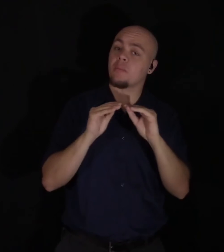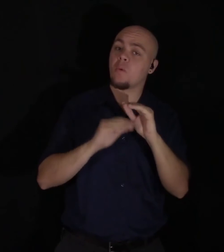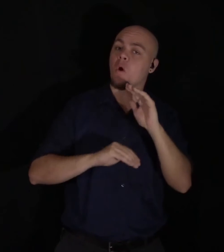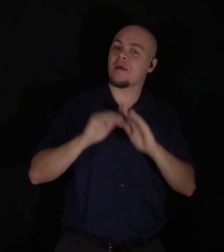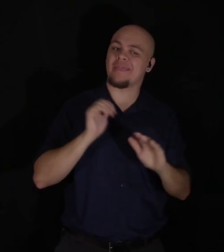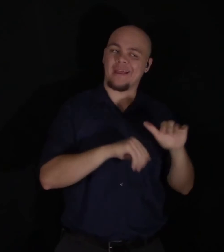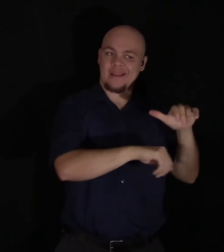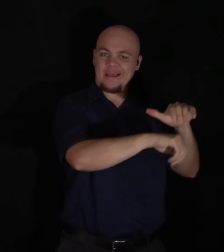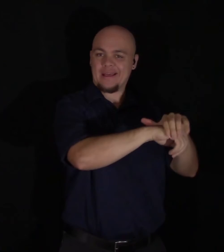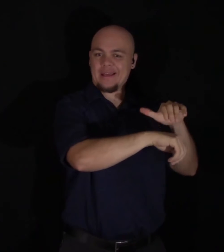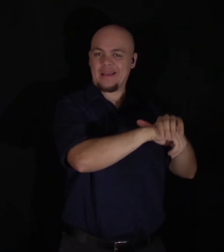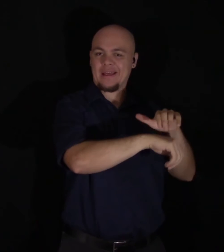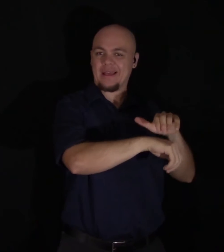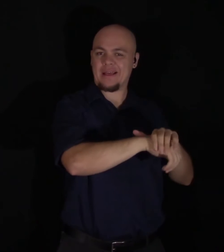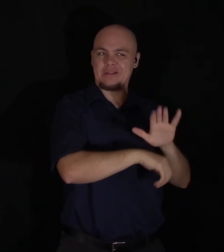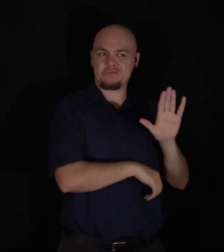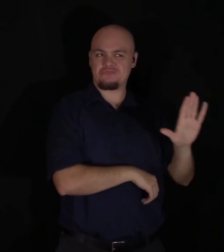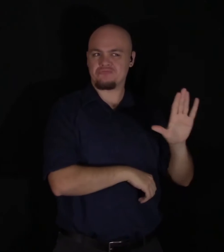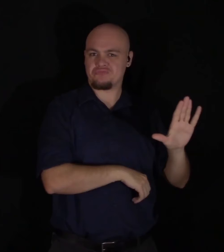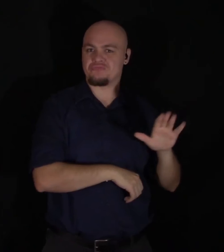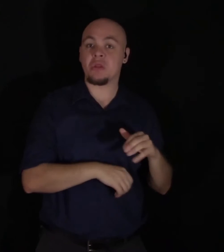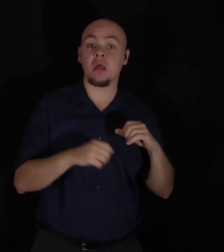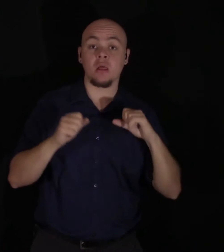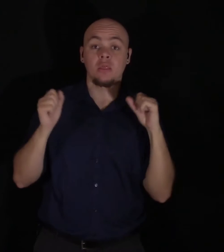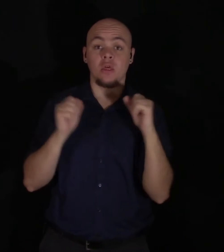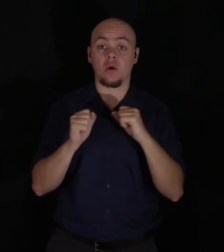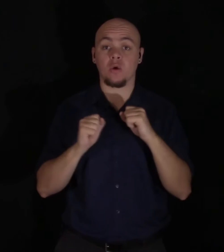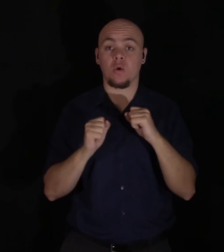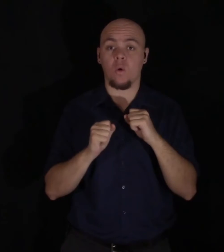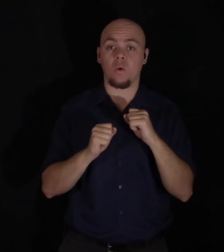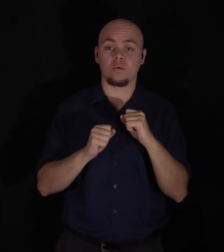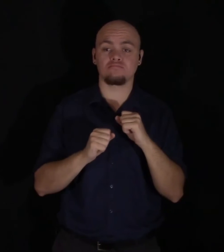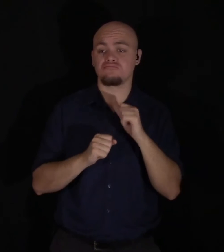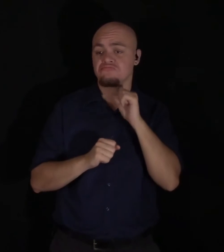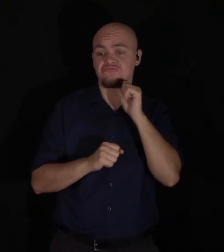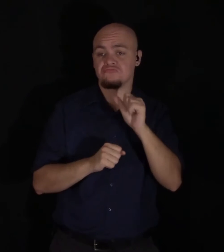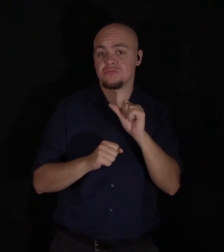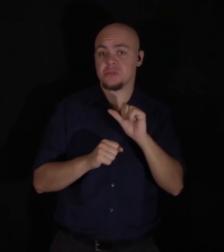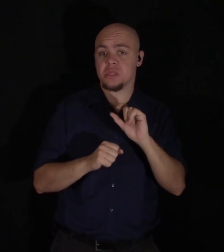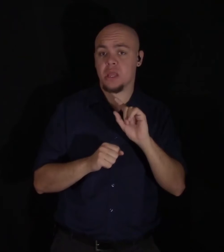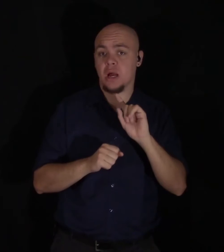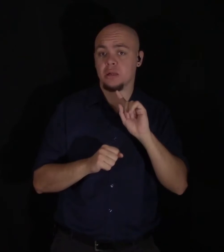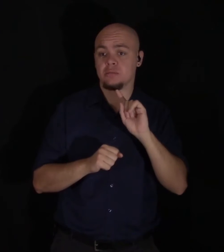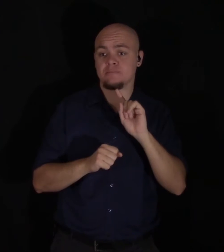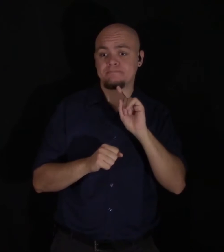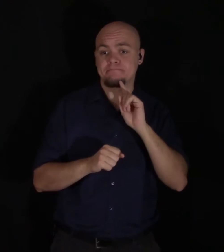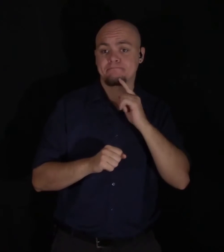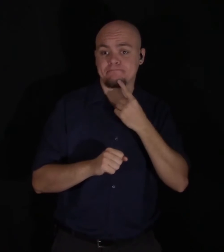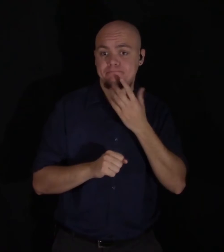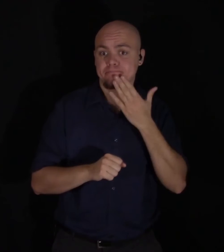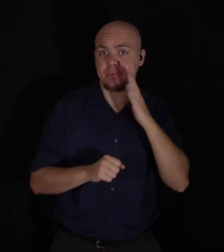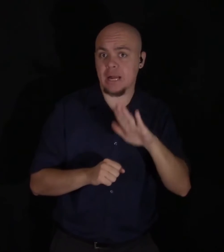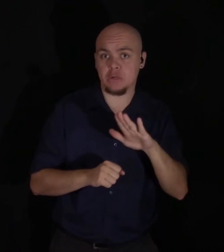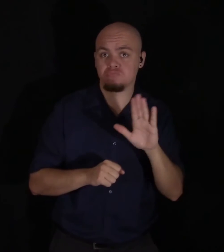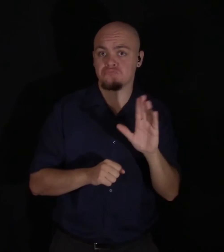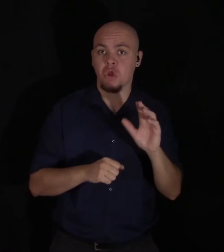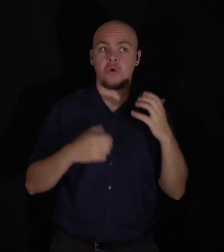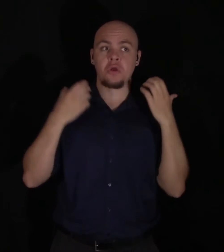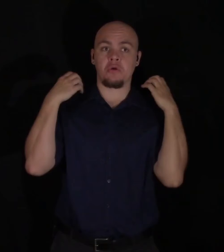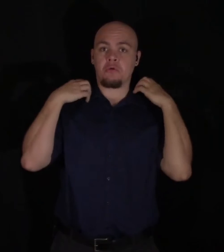English stagecoach. The cold is not excessive if you are wrapped in furs, a dress which I have already